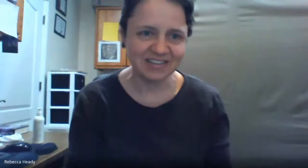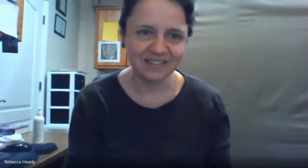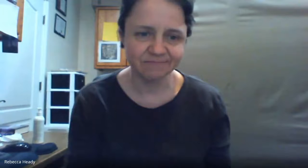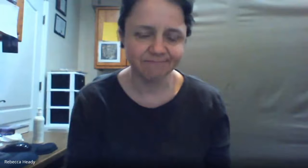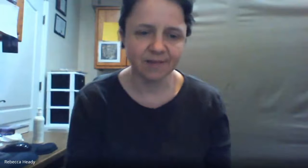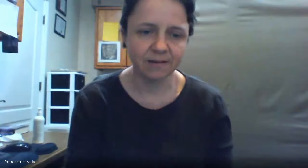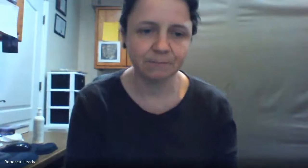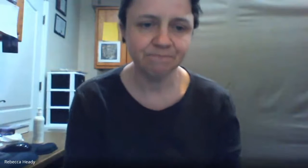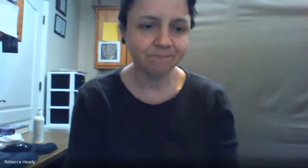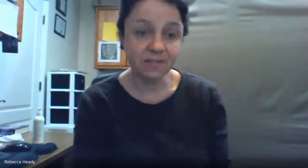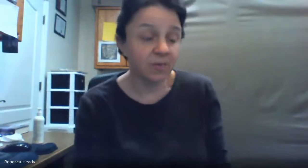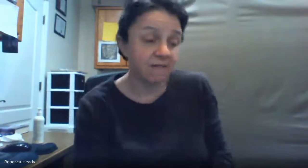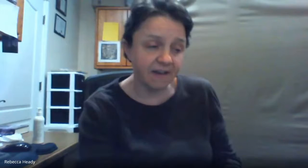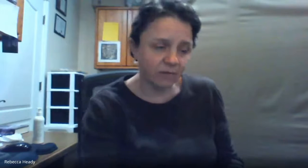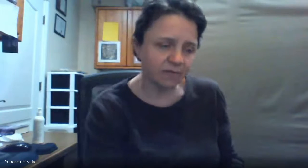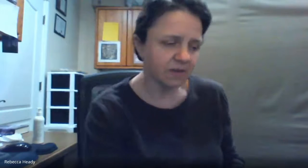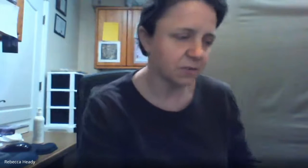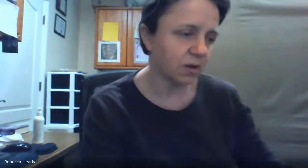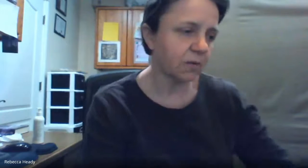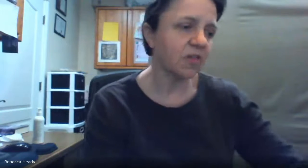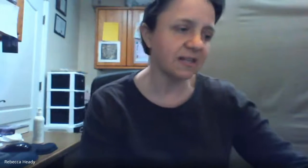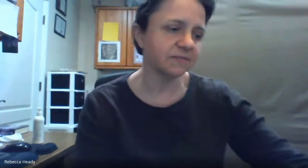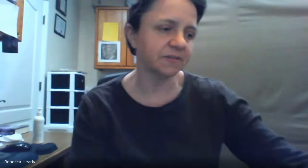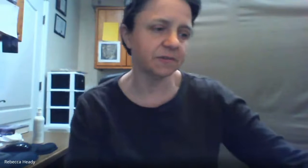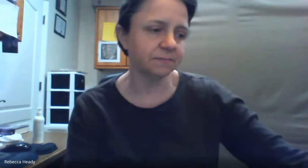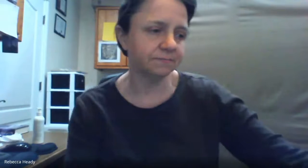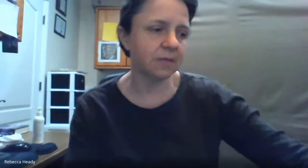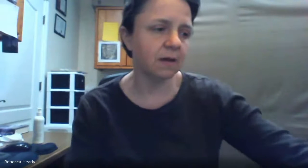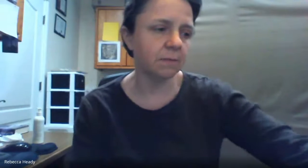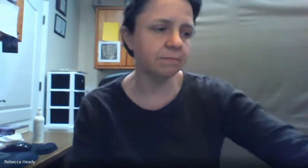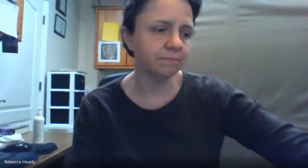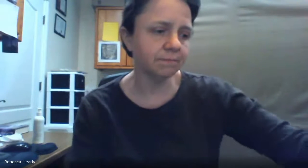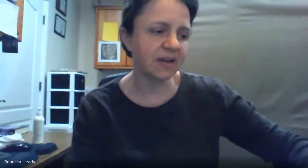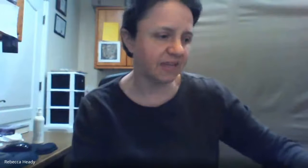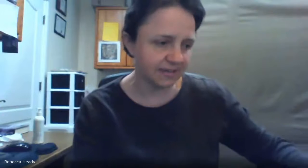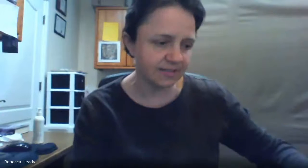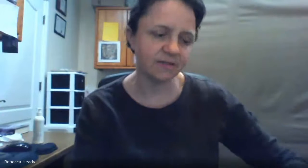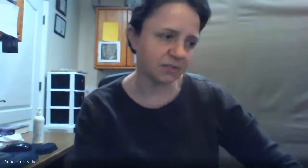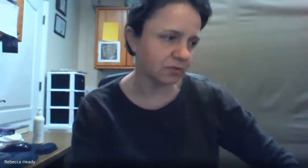needs. Something I found over the years in working with lots of different deaf kids, deaf